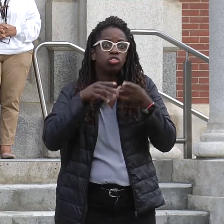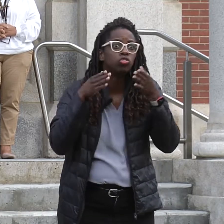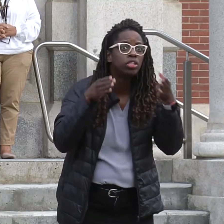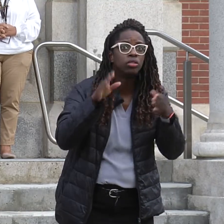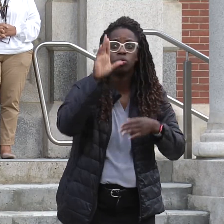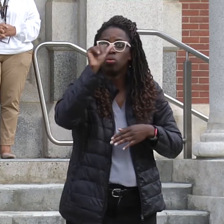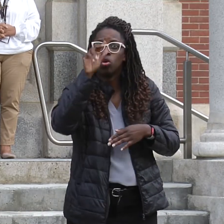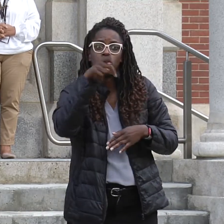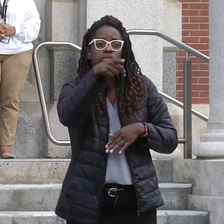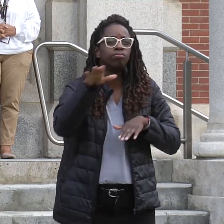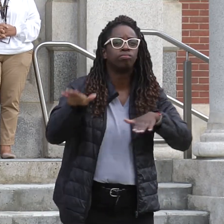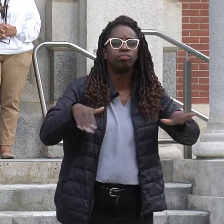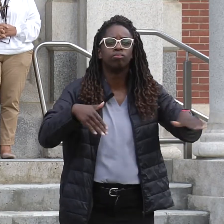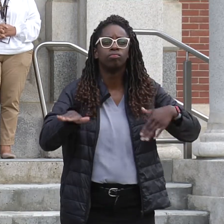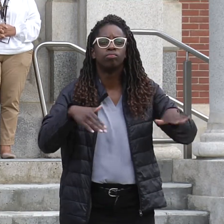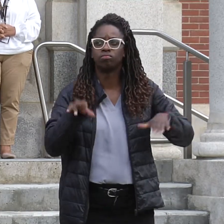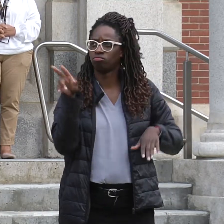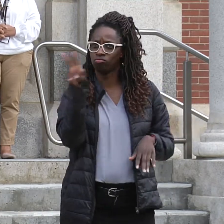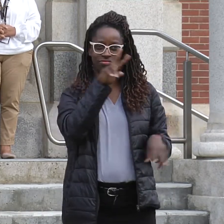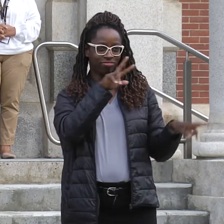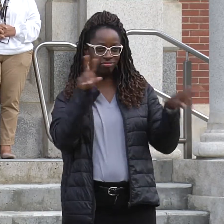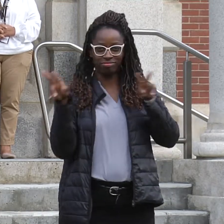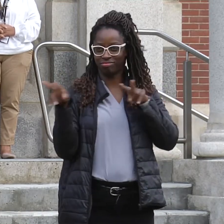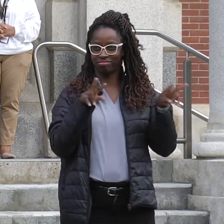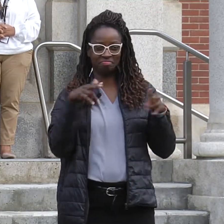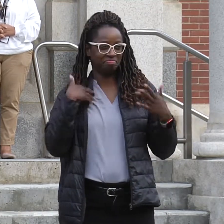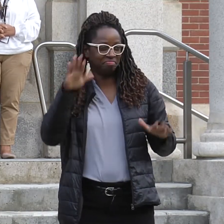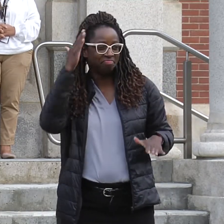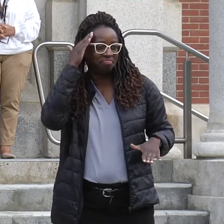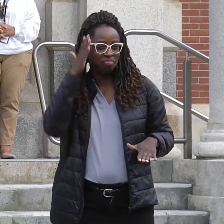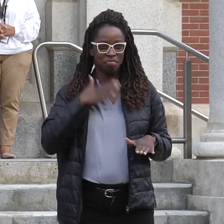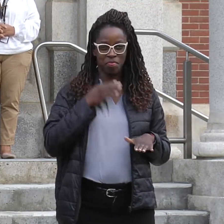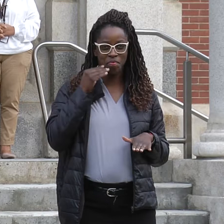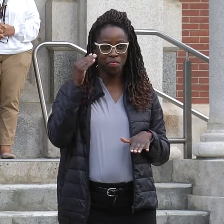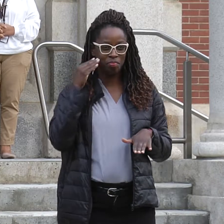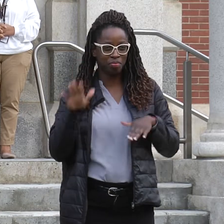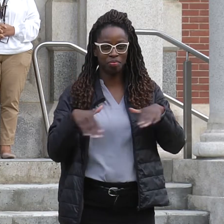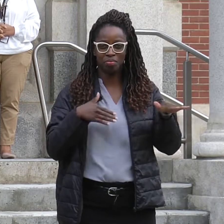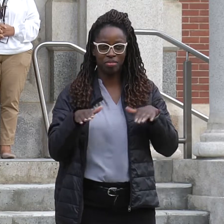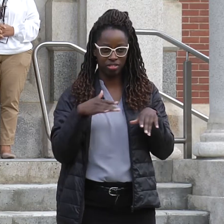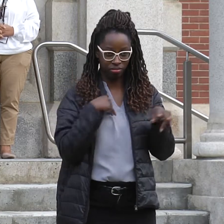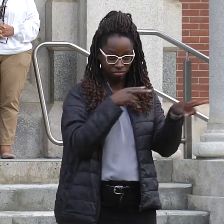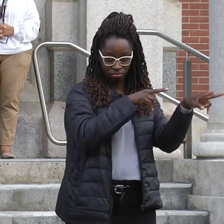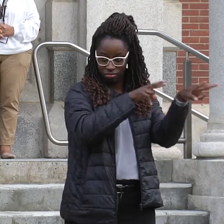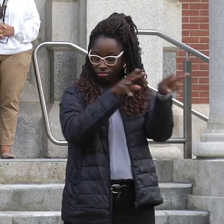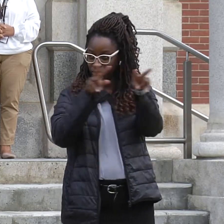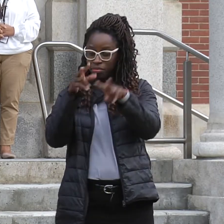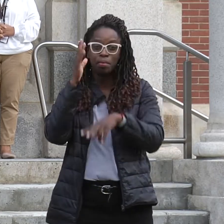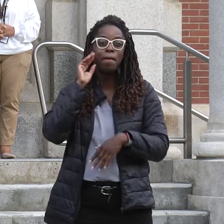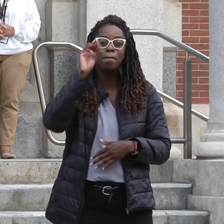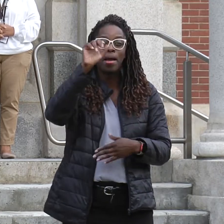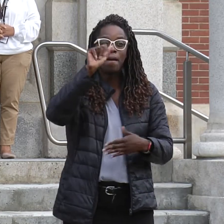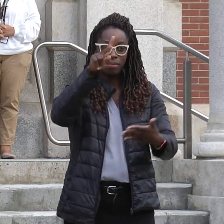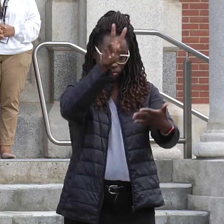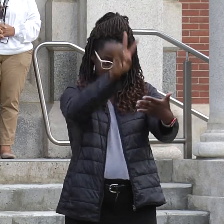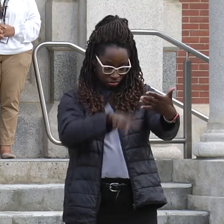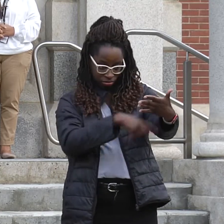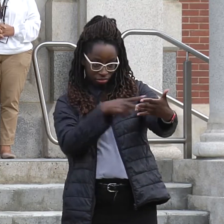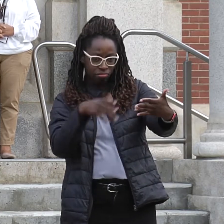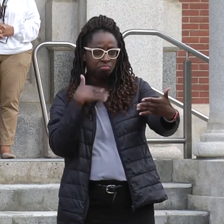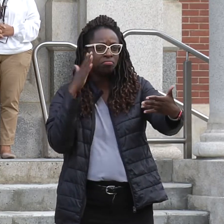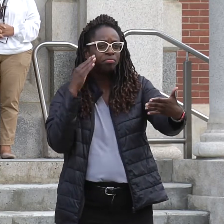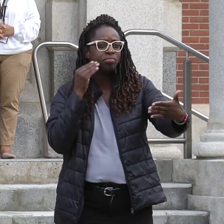around. Well, these parts round here hold that truth for me. And these streets, avenues, roads, and boulevards write their